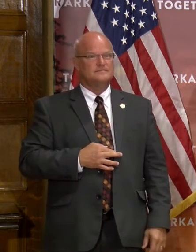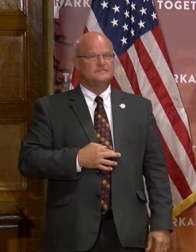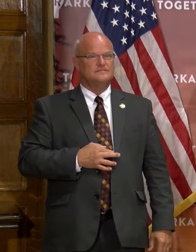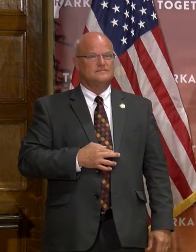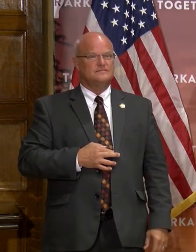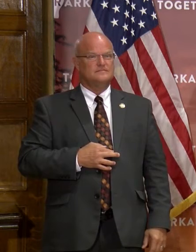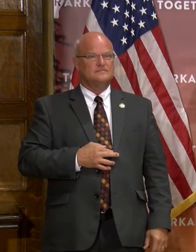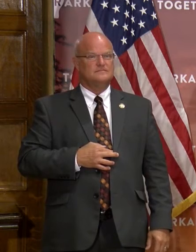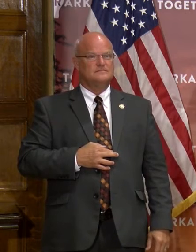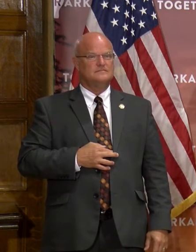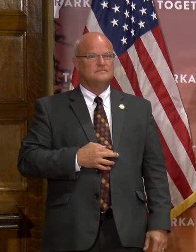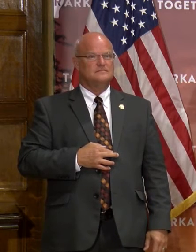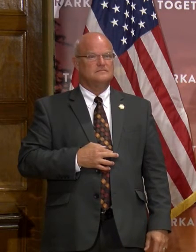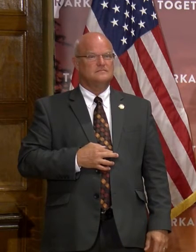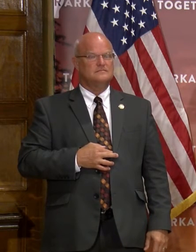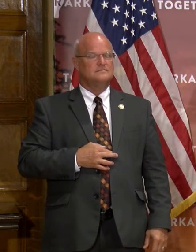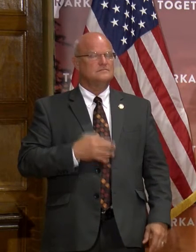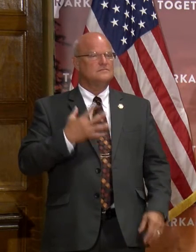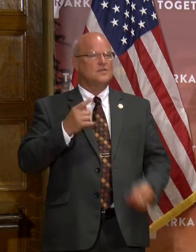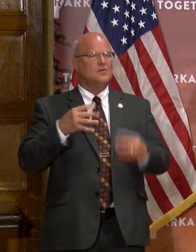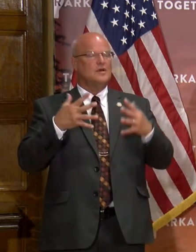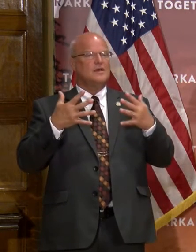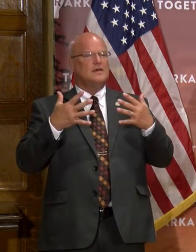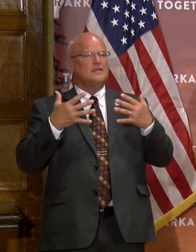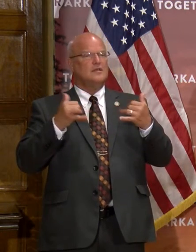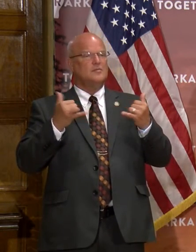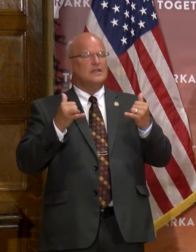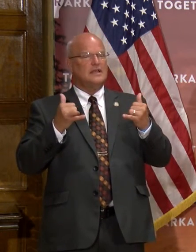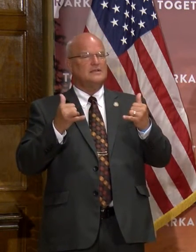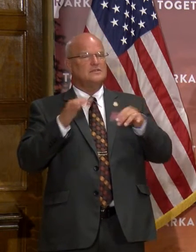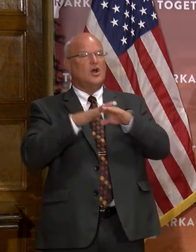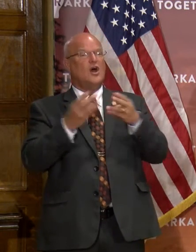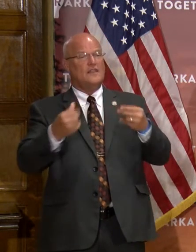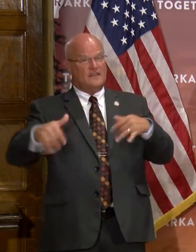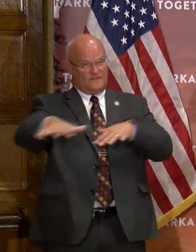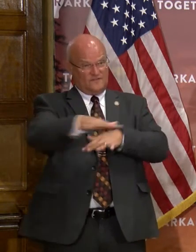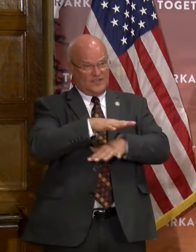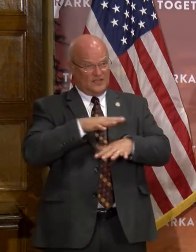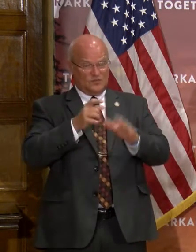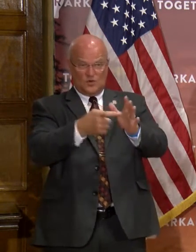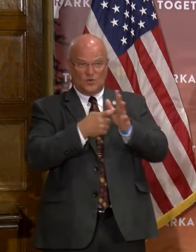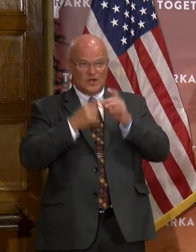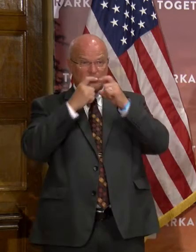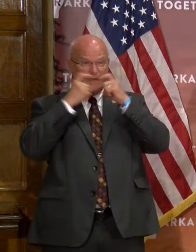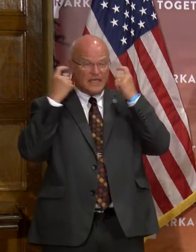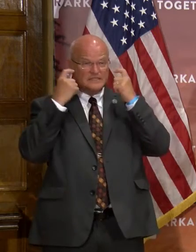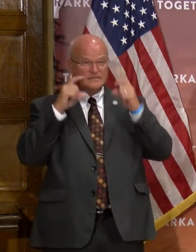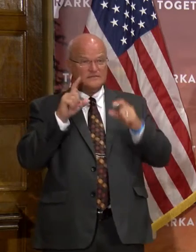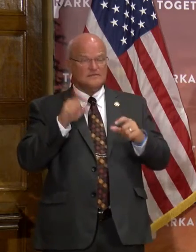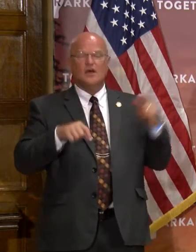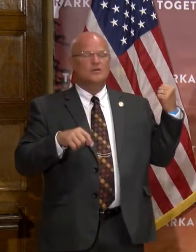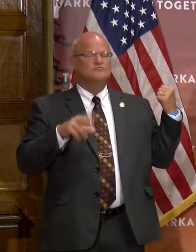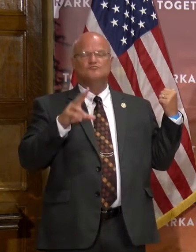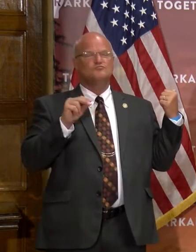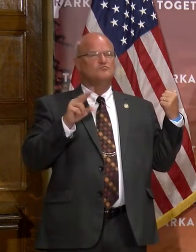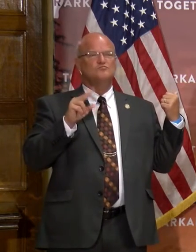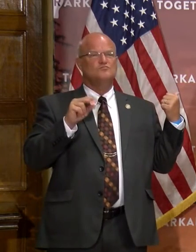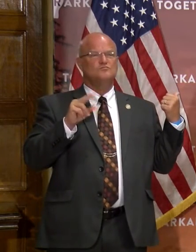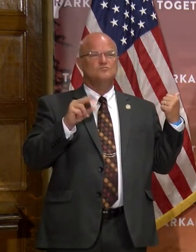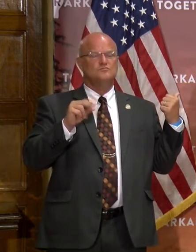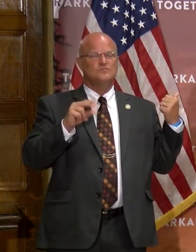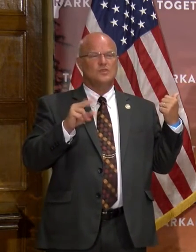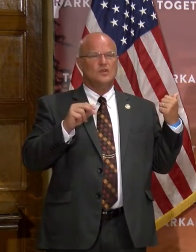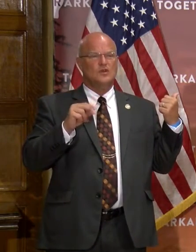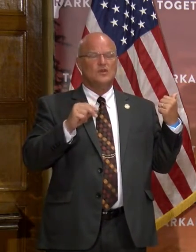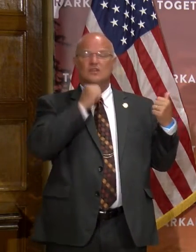Was that a question? Yes, what about will the players while they're out playing on the field be required to wear a face mask? No, they